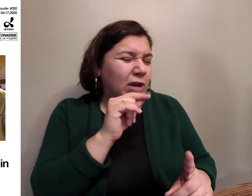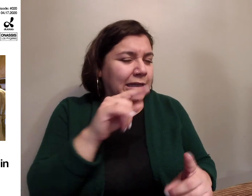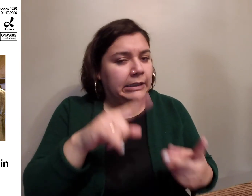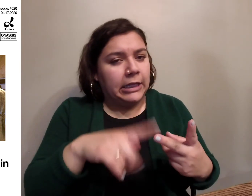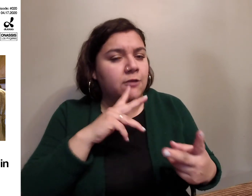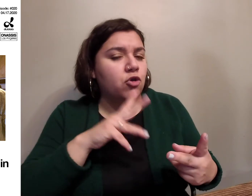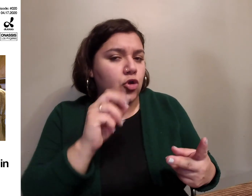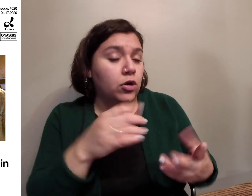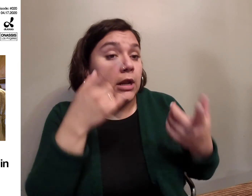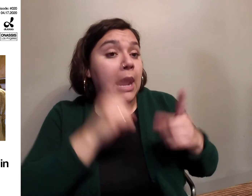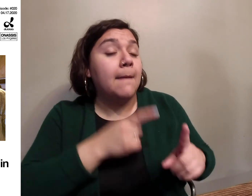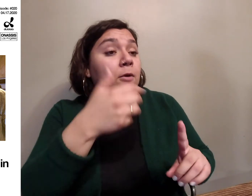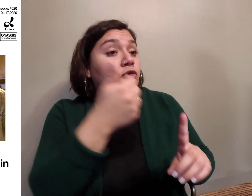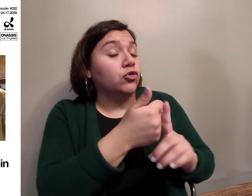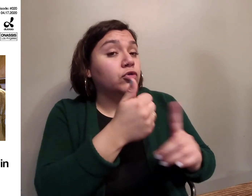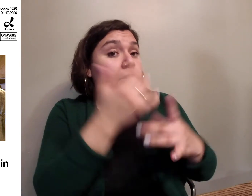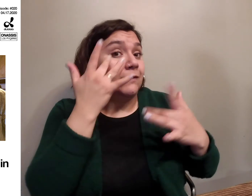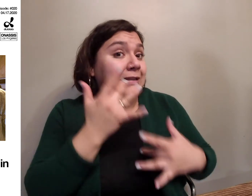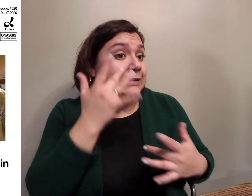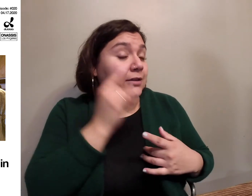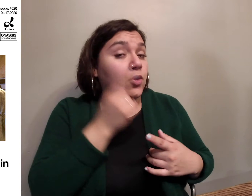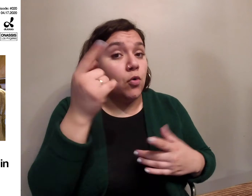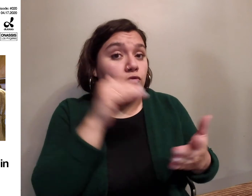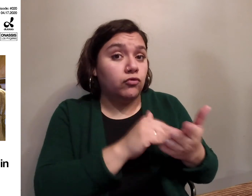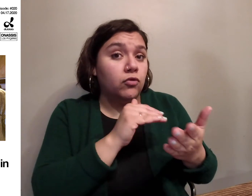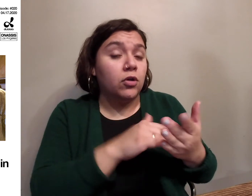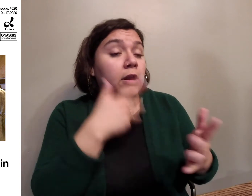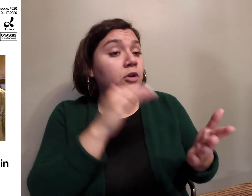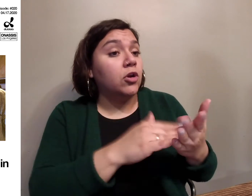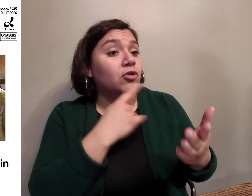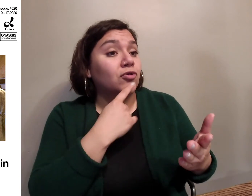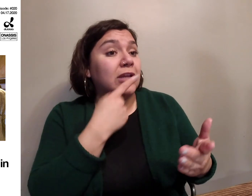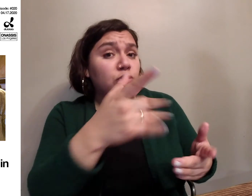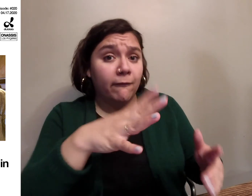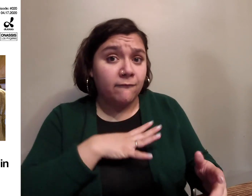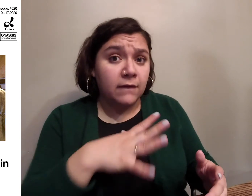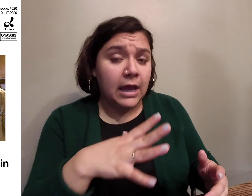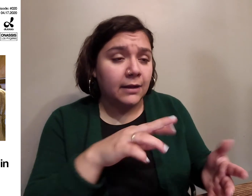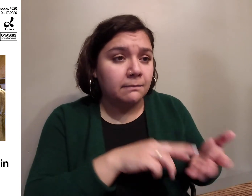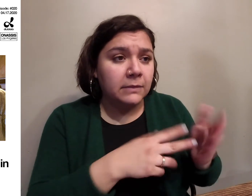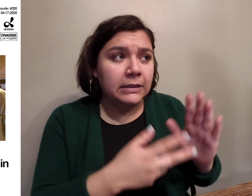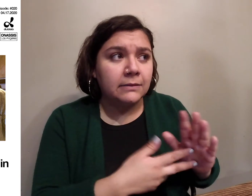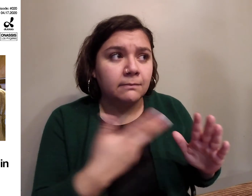a doctor and the doctor tells you you're fine, there's no hope.